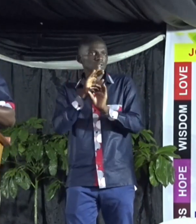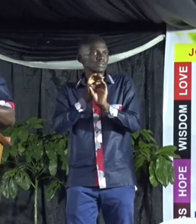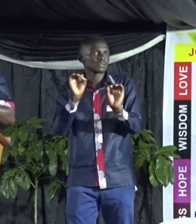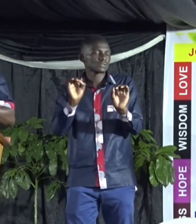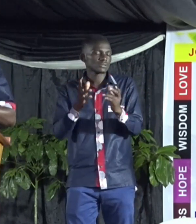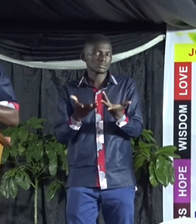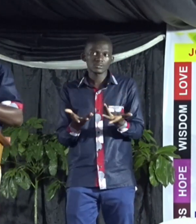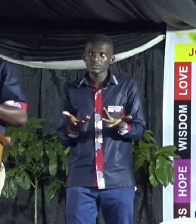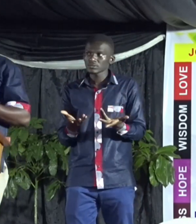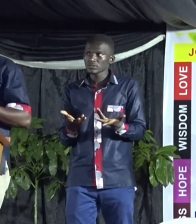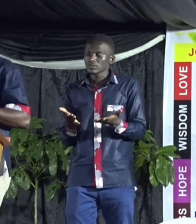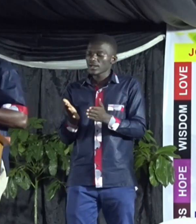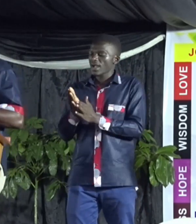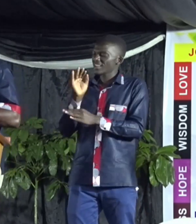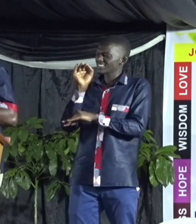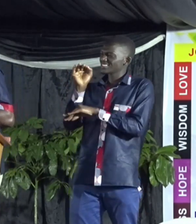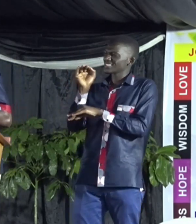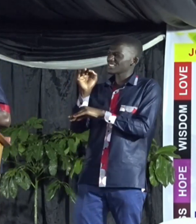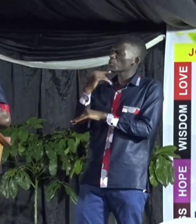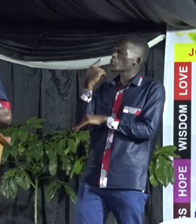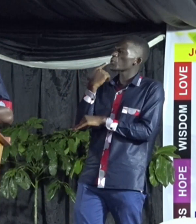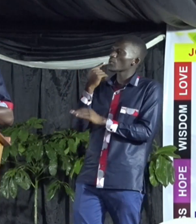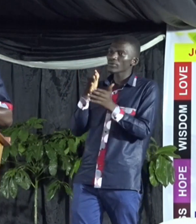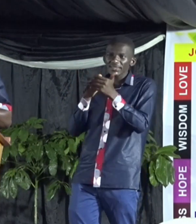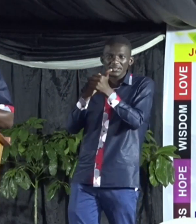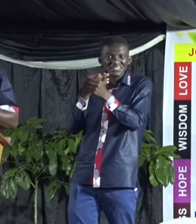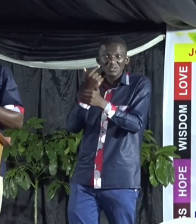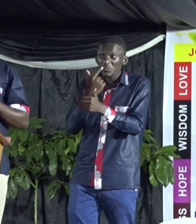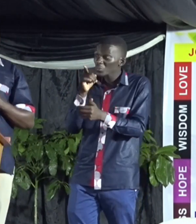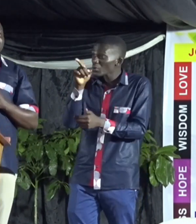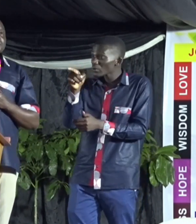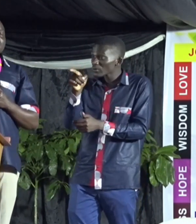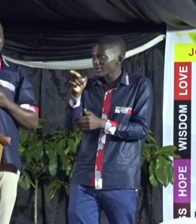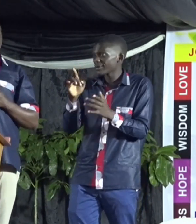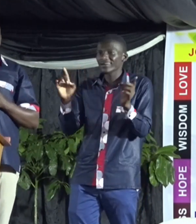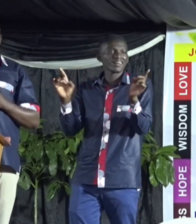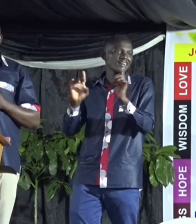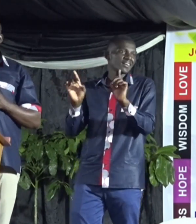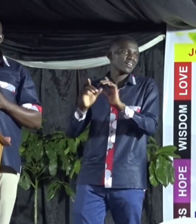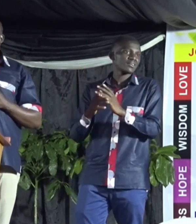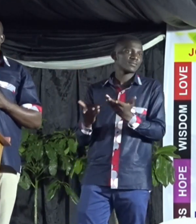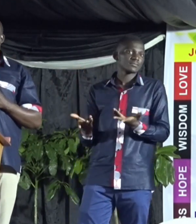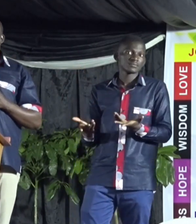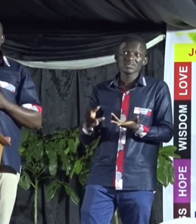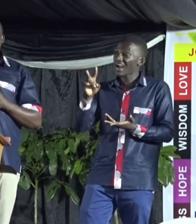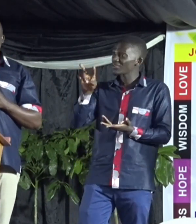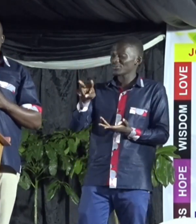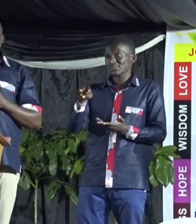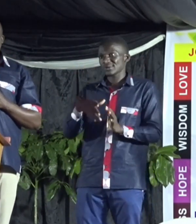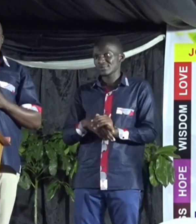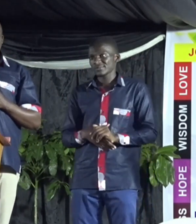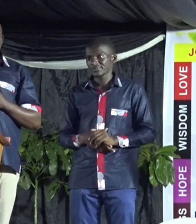that they failed to bear. Ngabuza wa anyo ya kulembera aba oyo. They ask who is that one that is leading us?